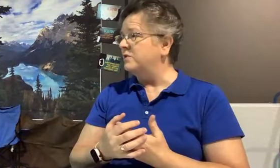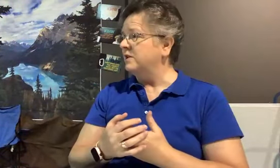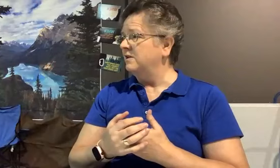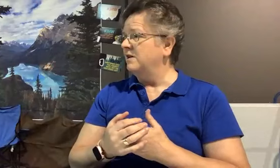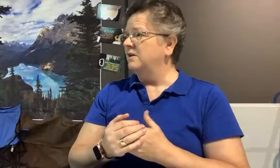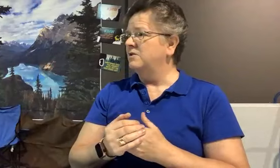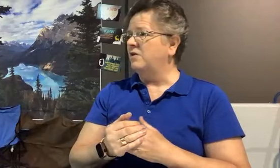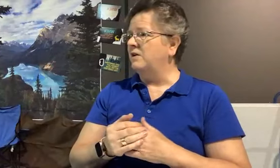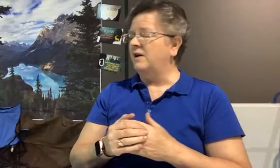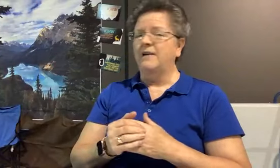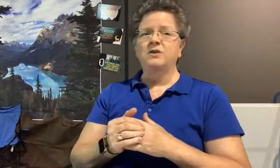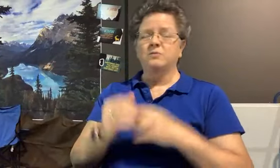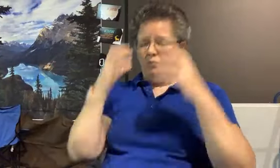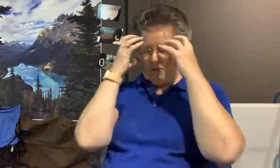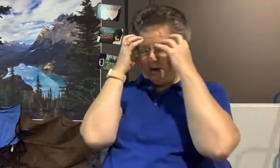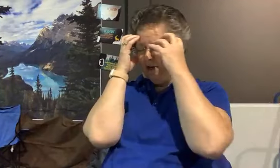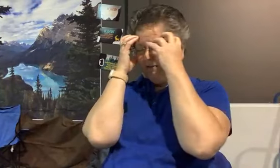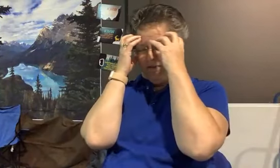confusing. So